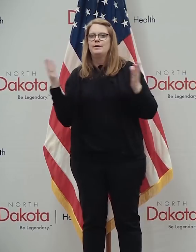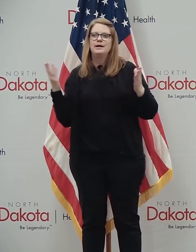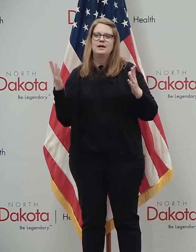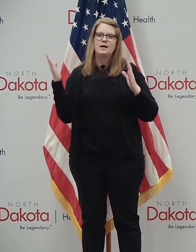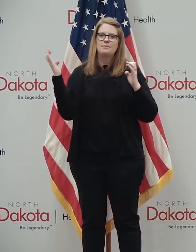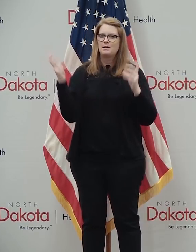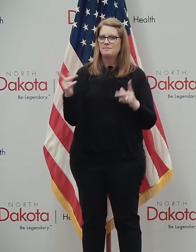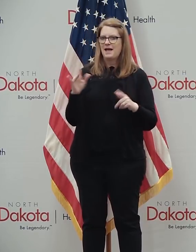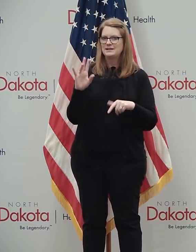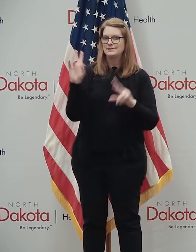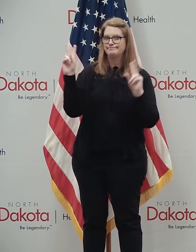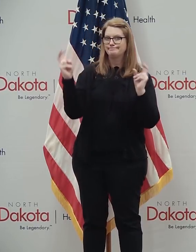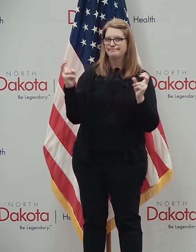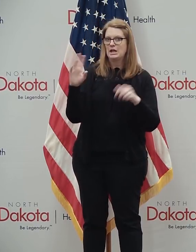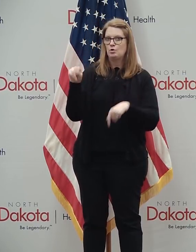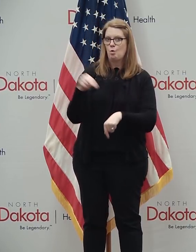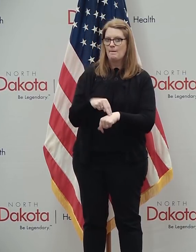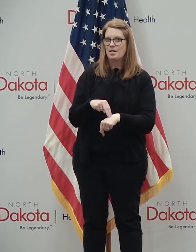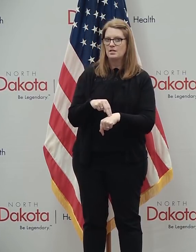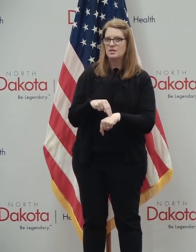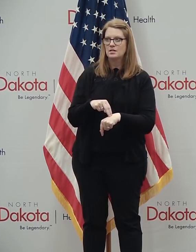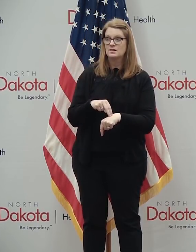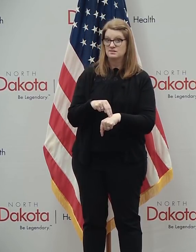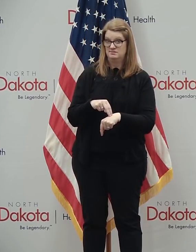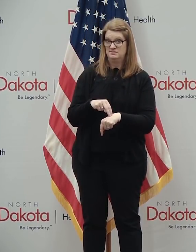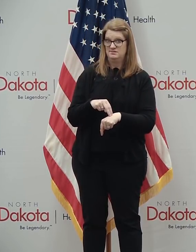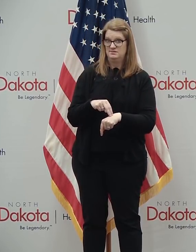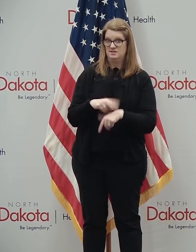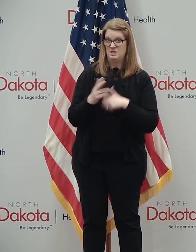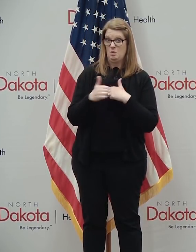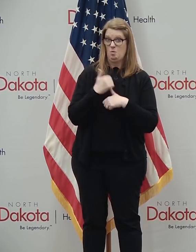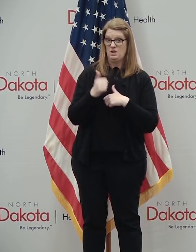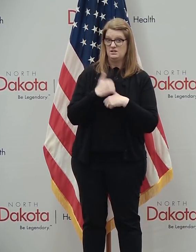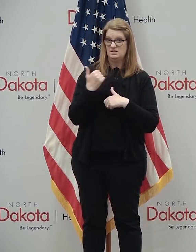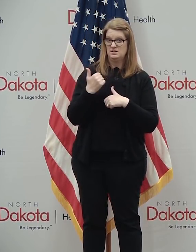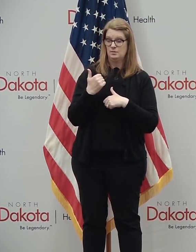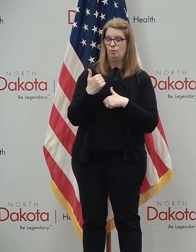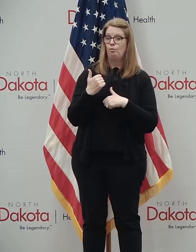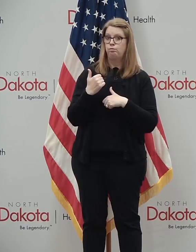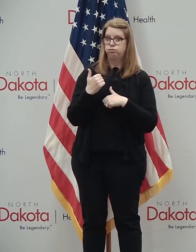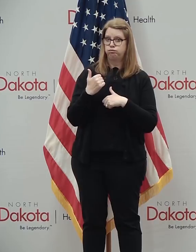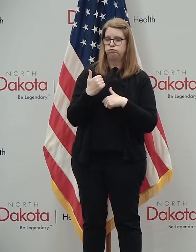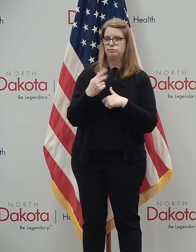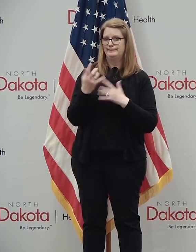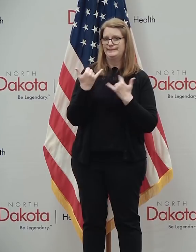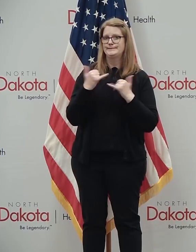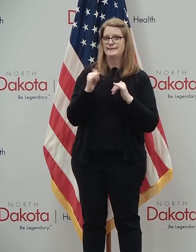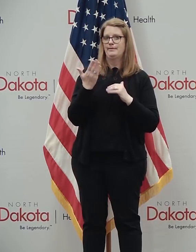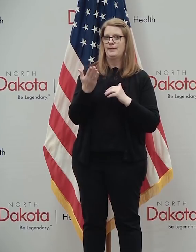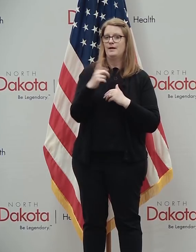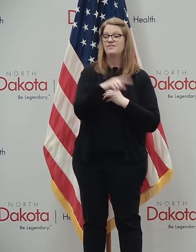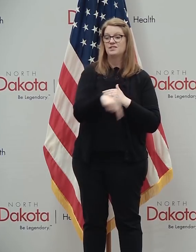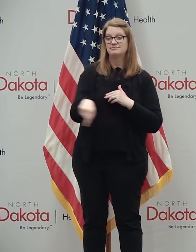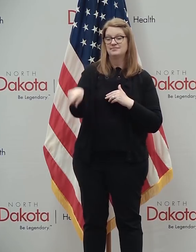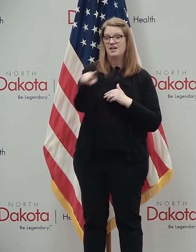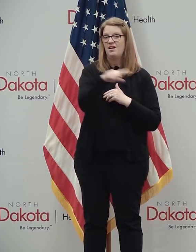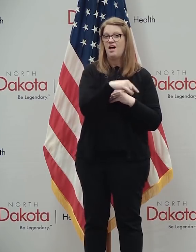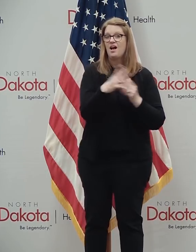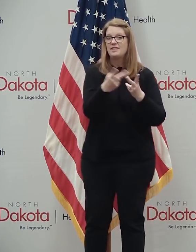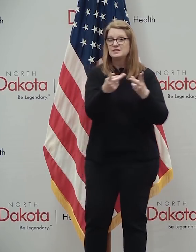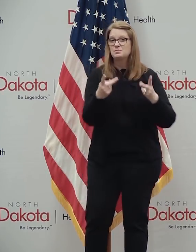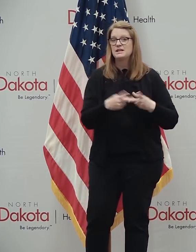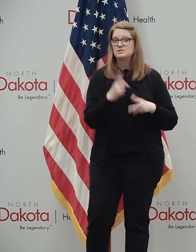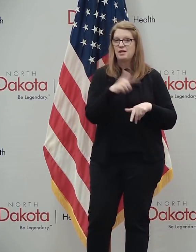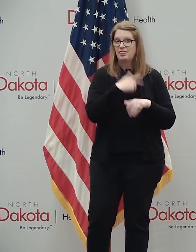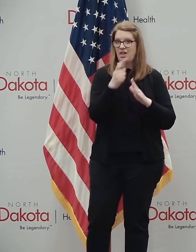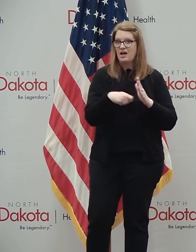normal. Nothing has changed in terms of the risk profile for someone who's in long-term care, and that's why we're still working around the clock here. There's